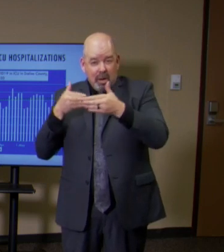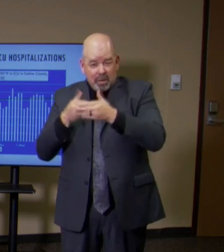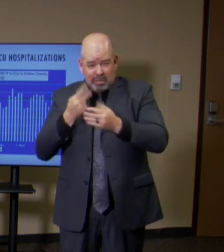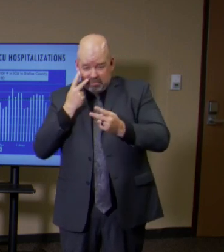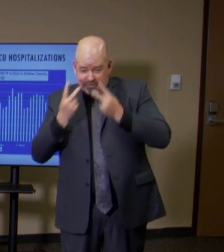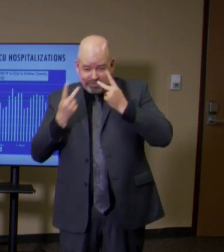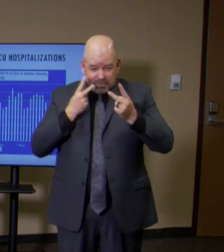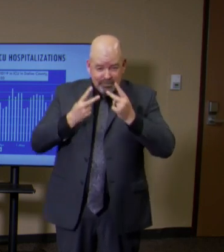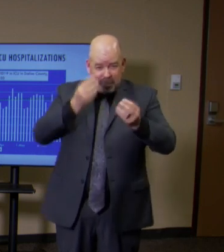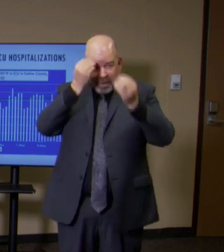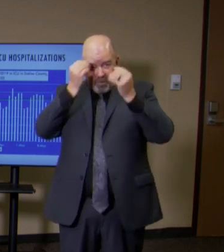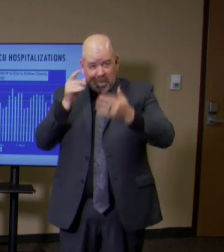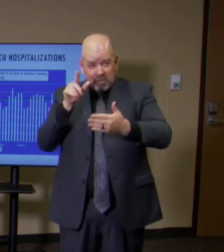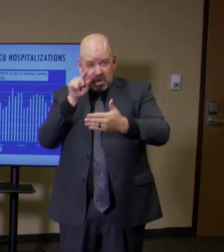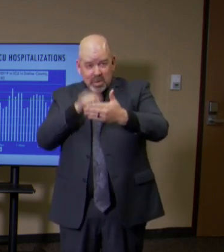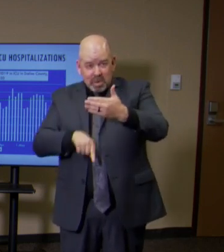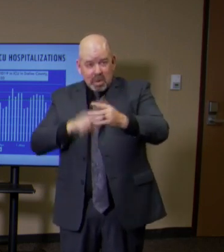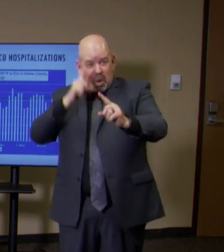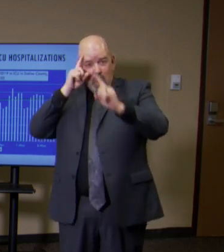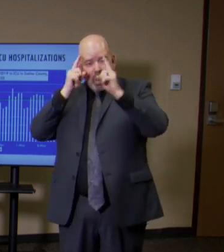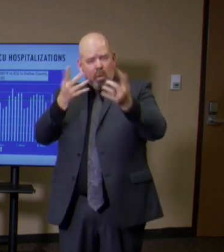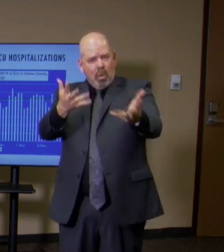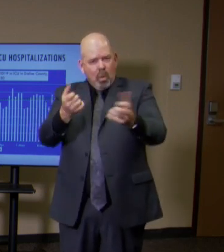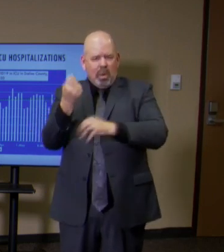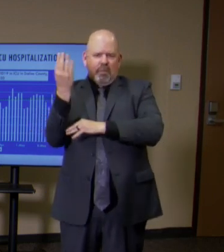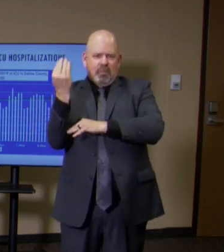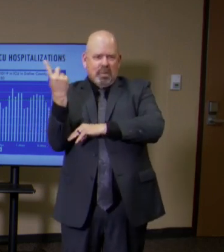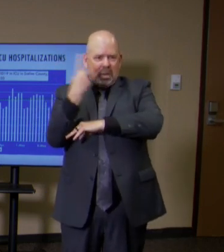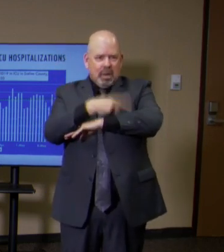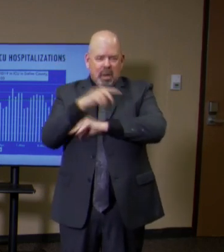thus far, we have not seen that. So.